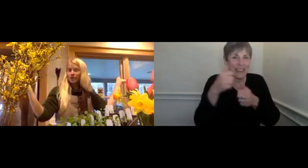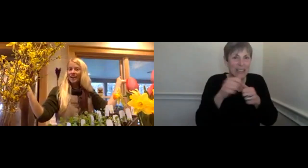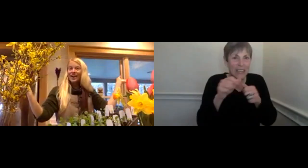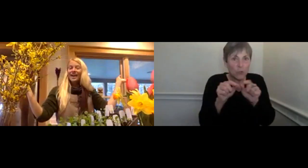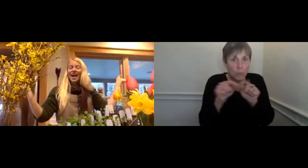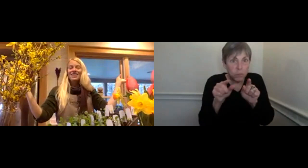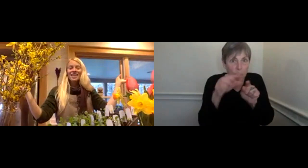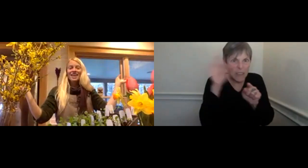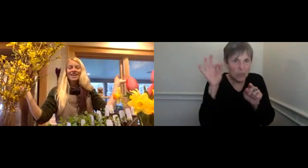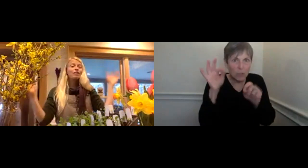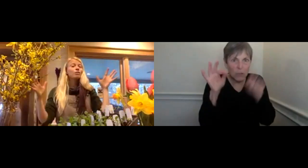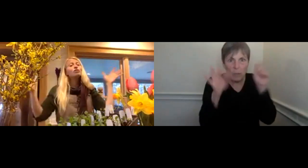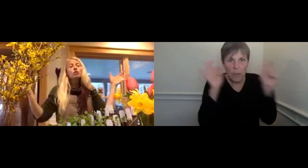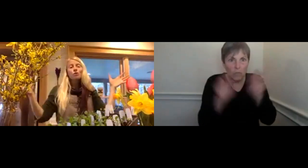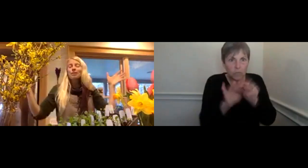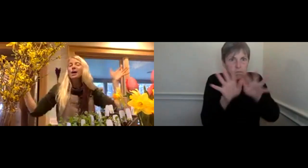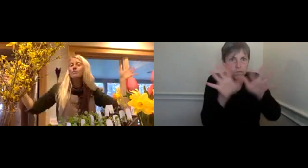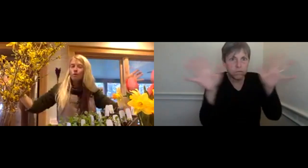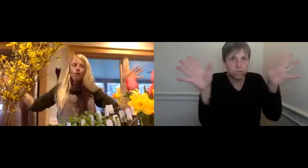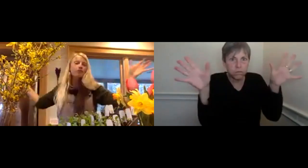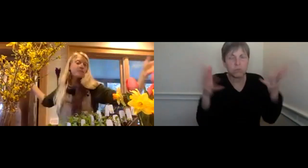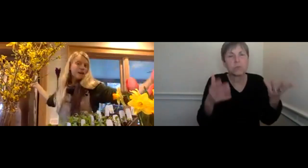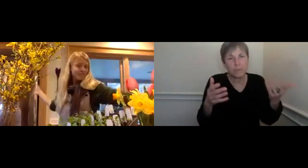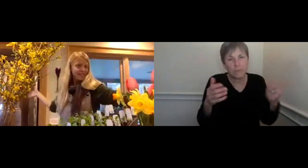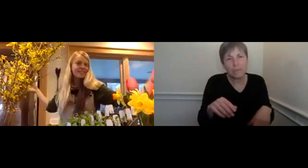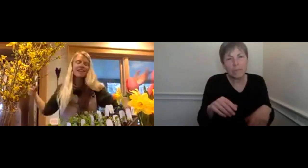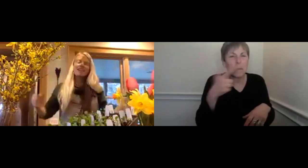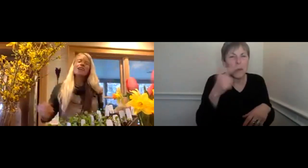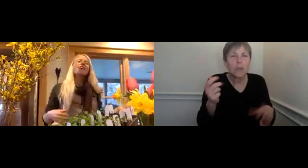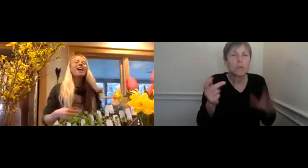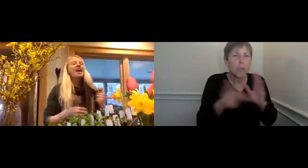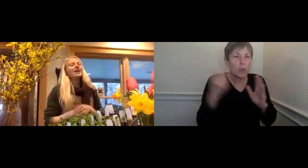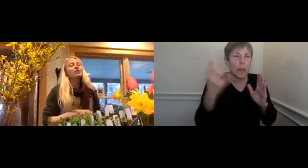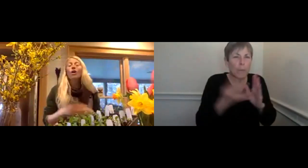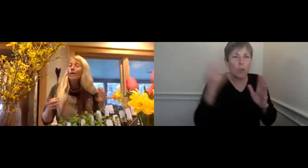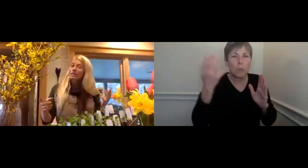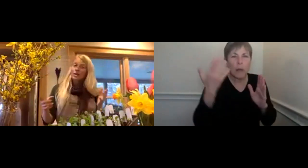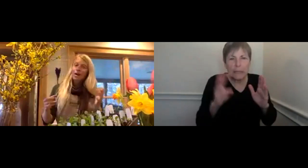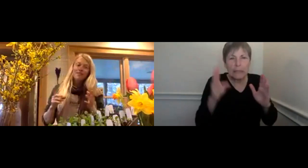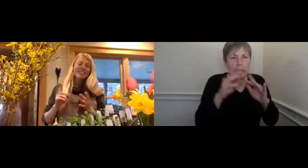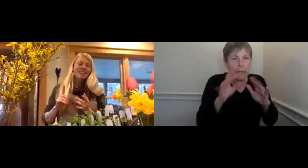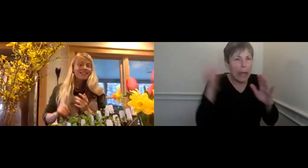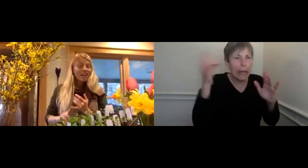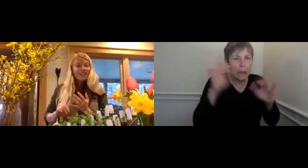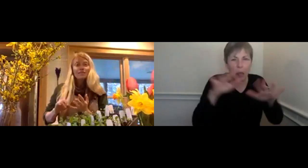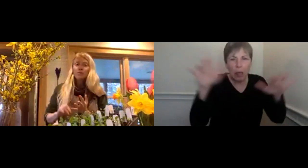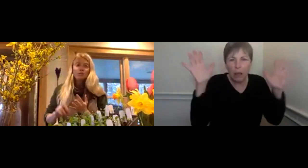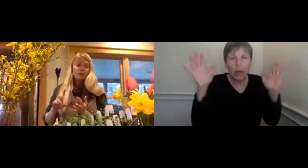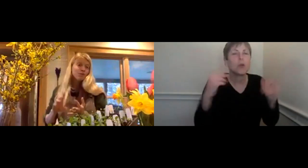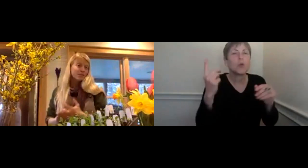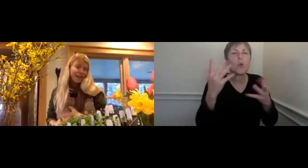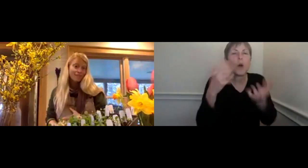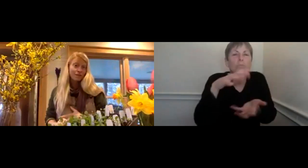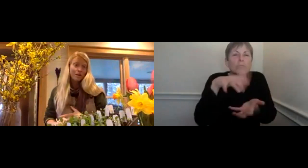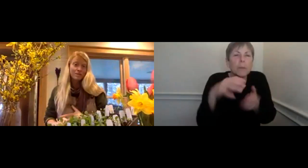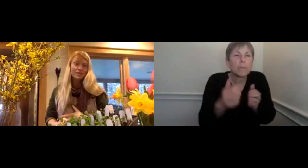two. And then those two will become four, will become 16. And you'll always be harvesting the youngest, most sweet,